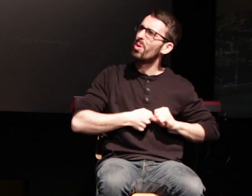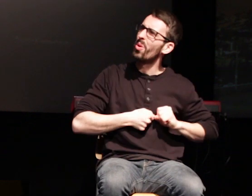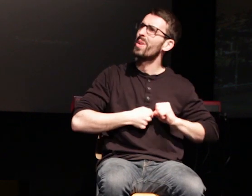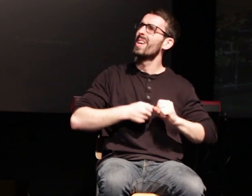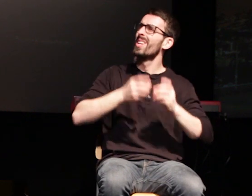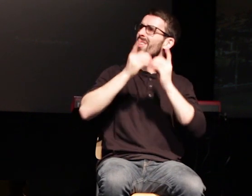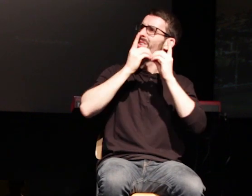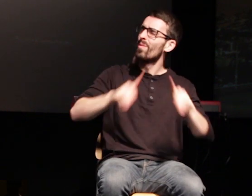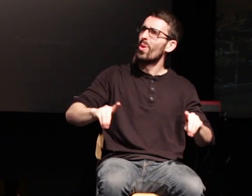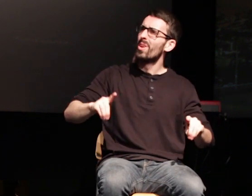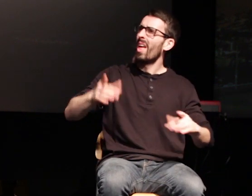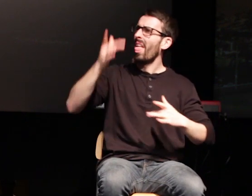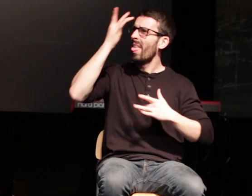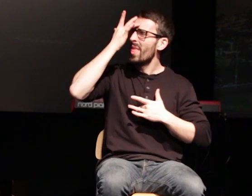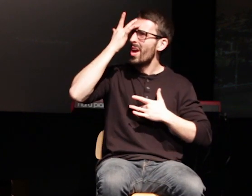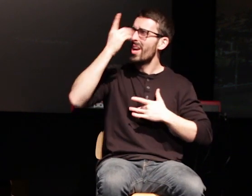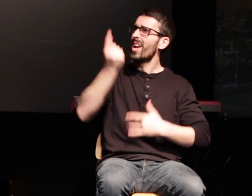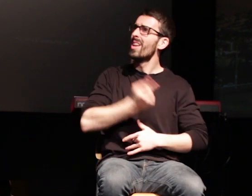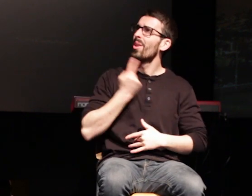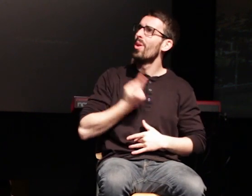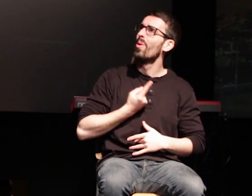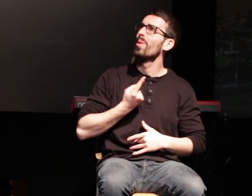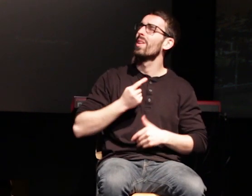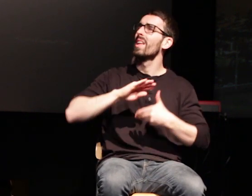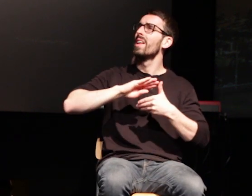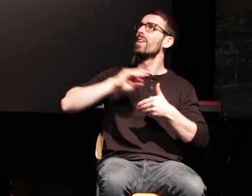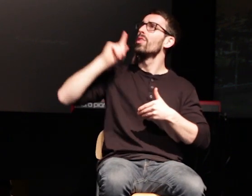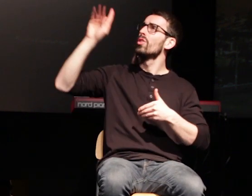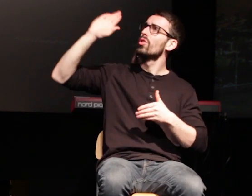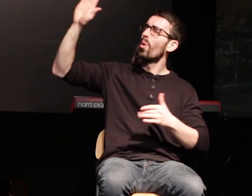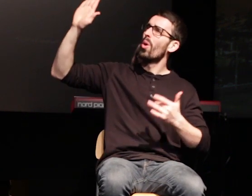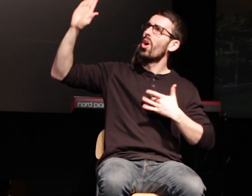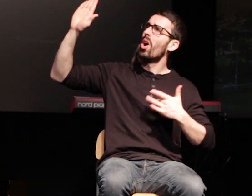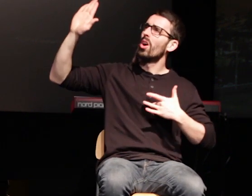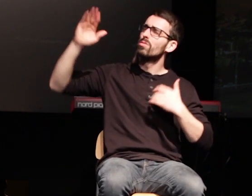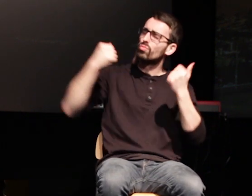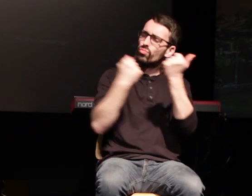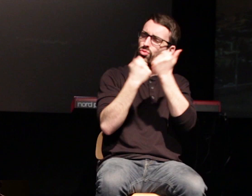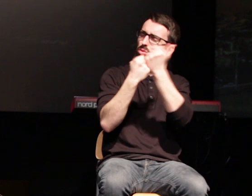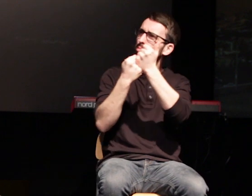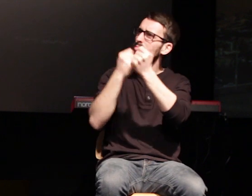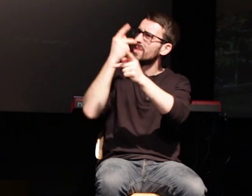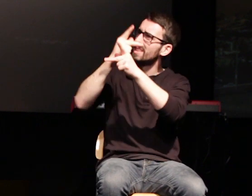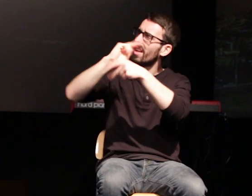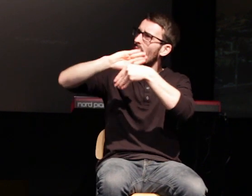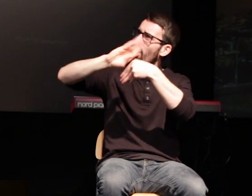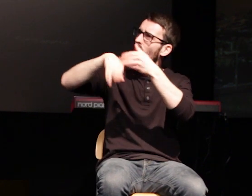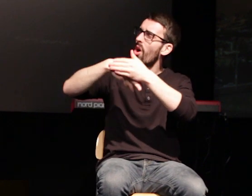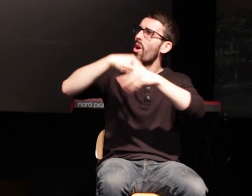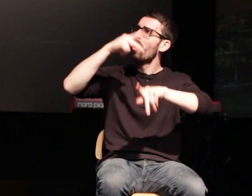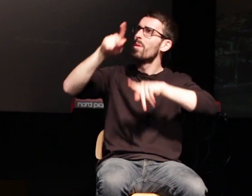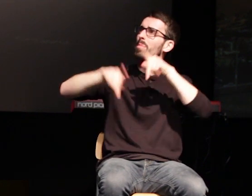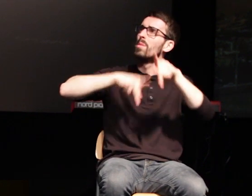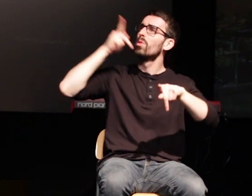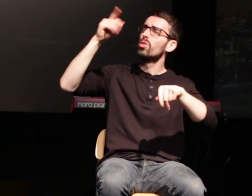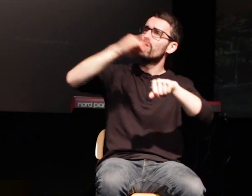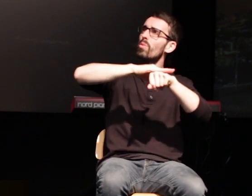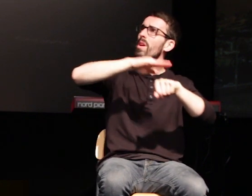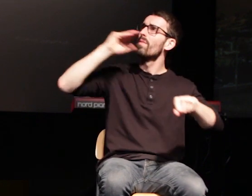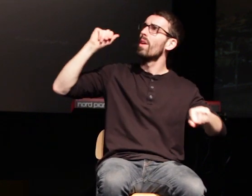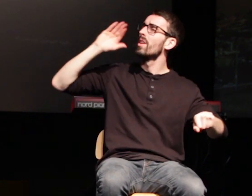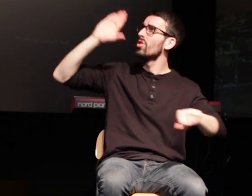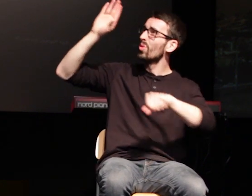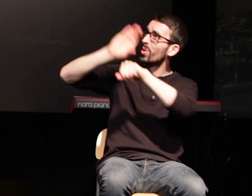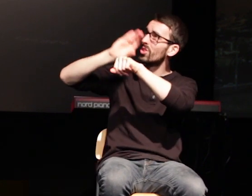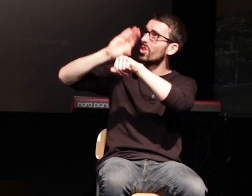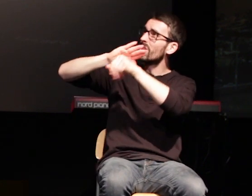people and lonely people, whose heart is for all people. And you leverage and use your church. You invite your church to